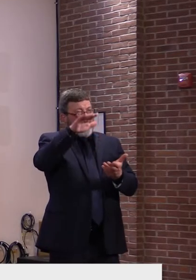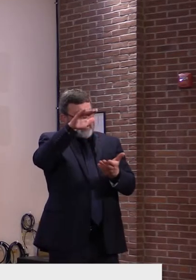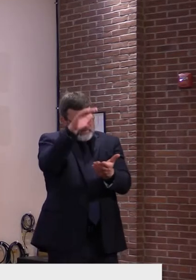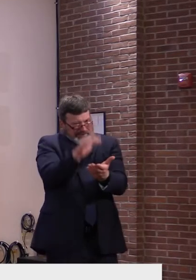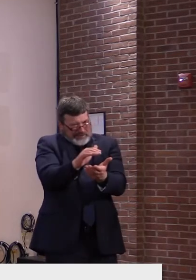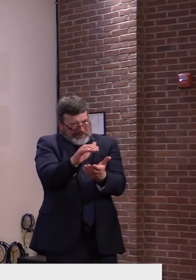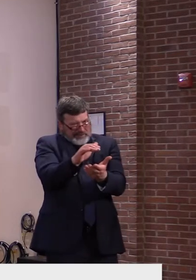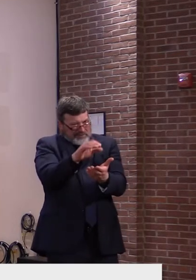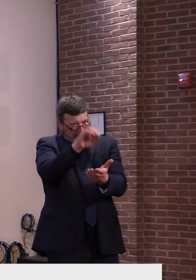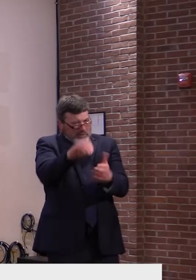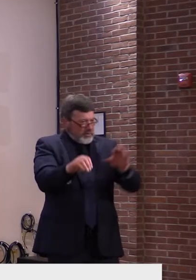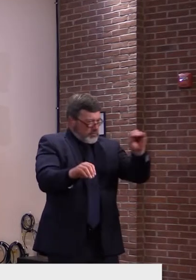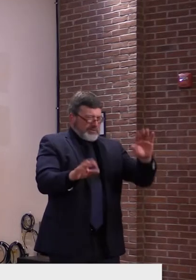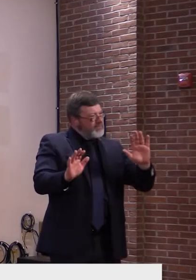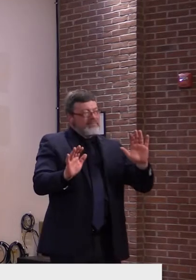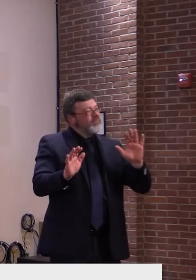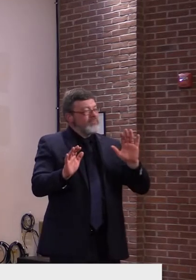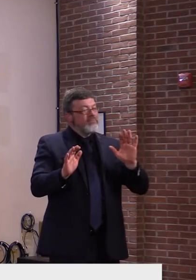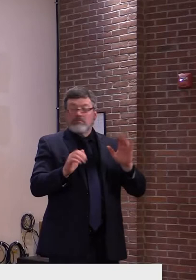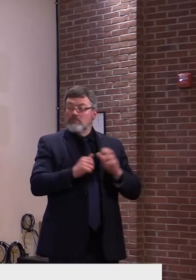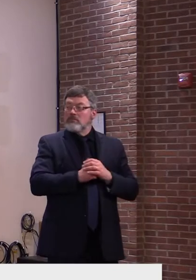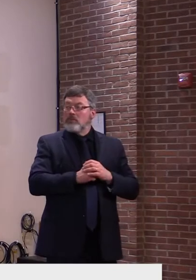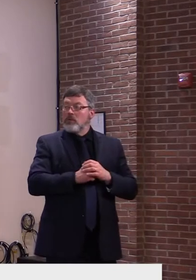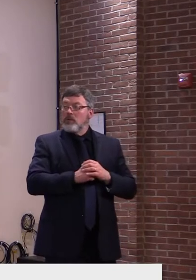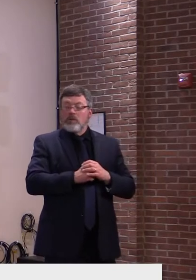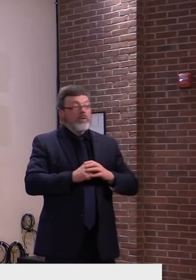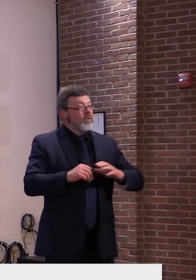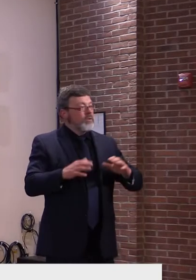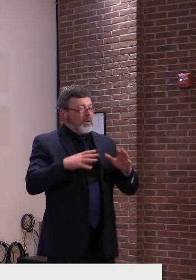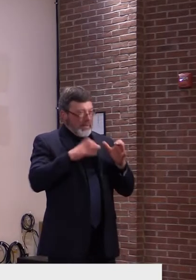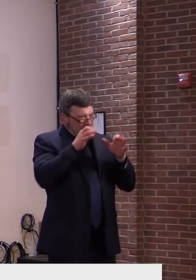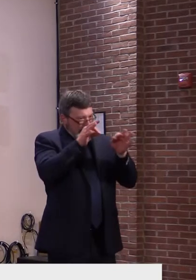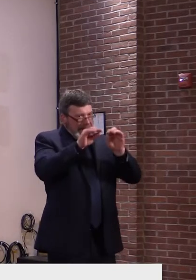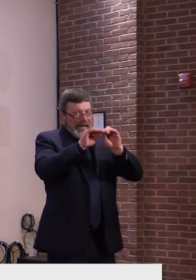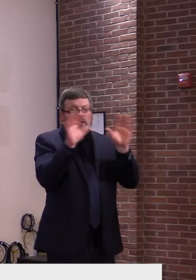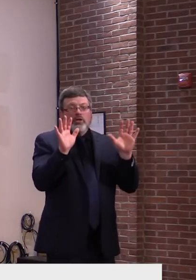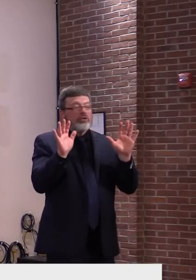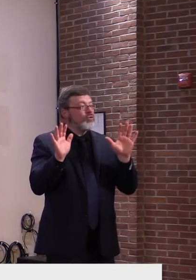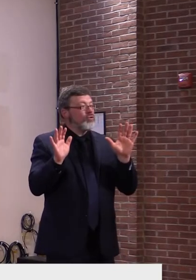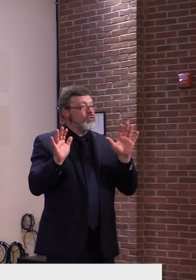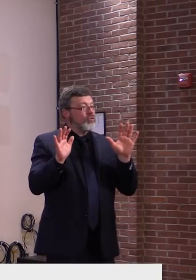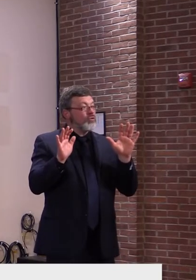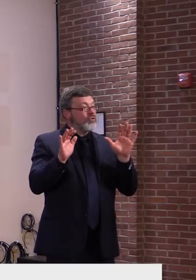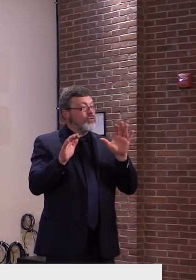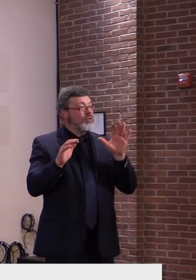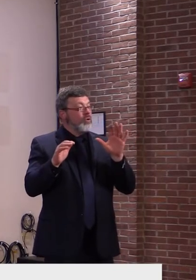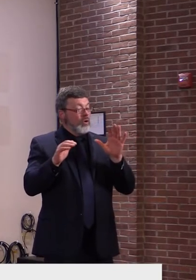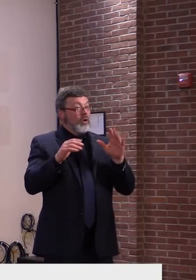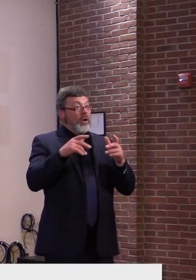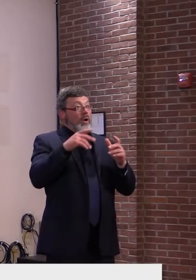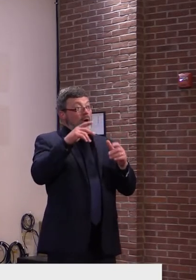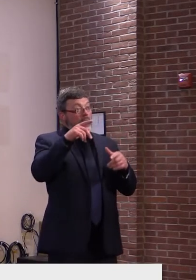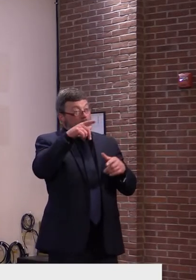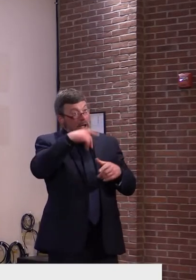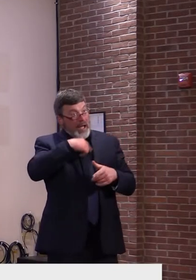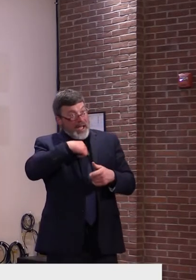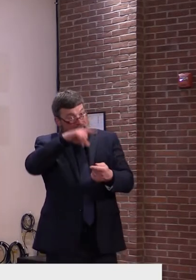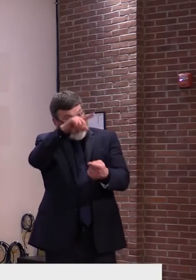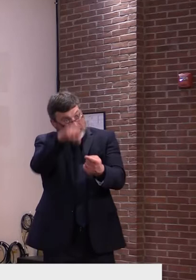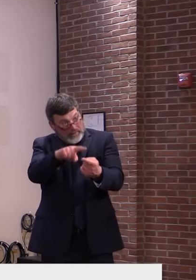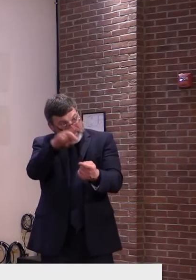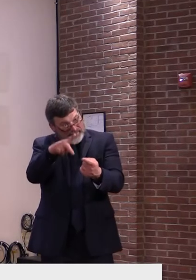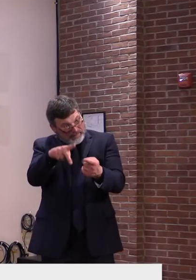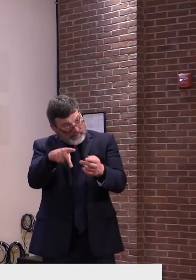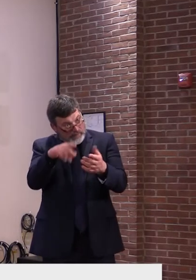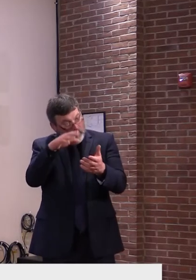category versus those who are vaccinated. So there are far less, percentage-wise, far less people vaccinated in the hospital and